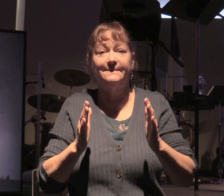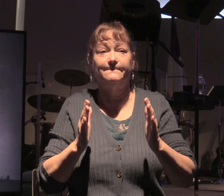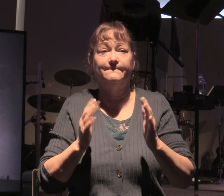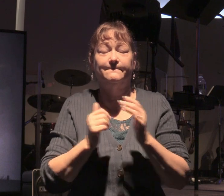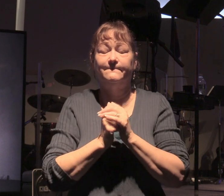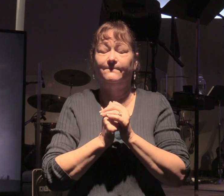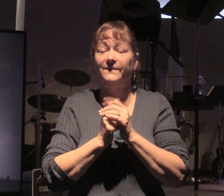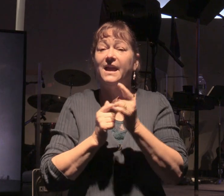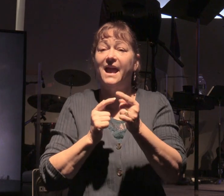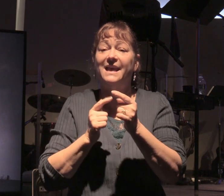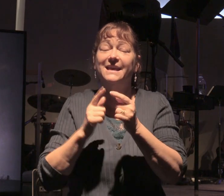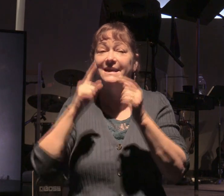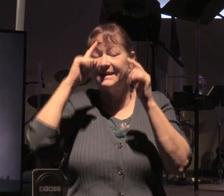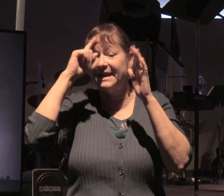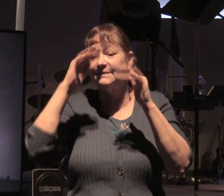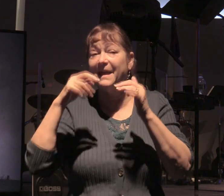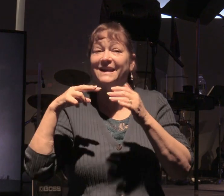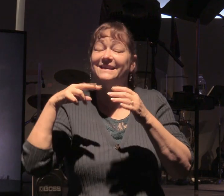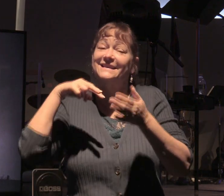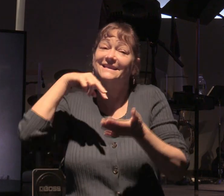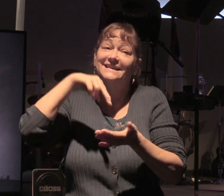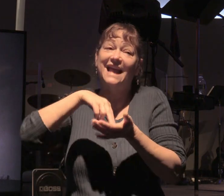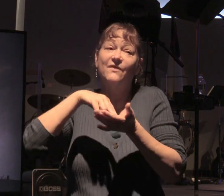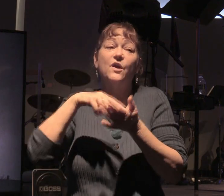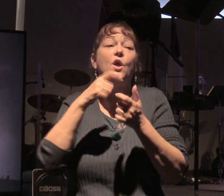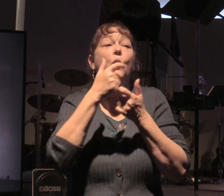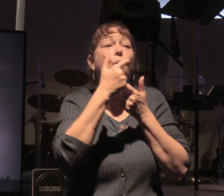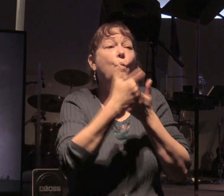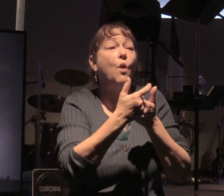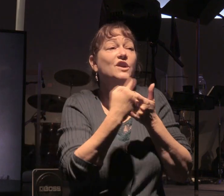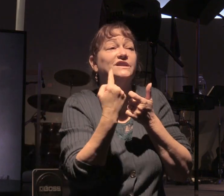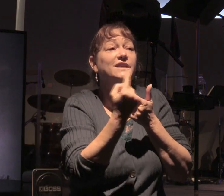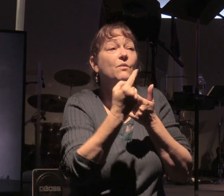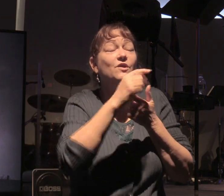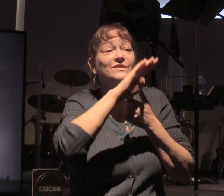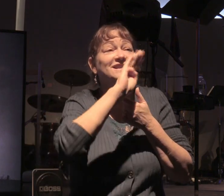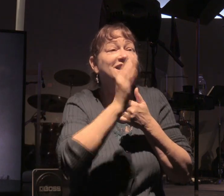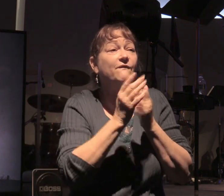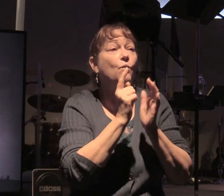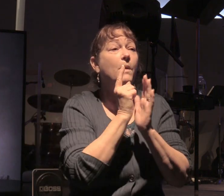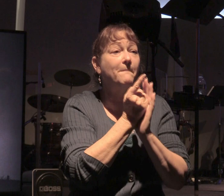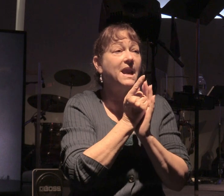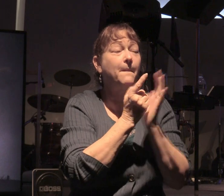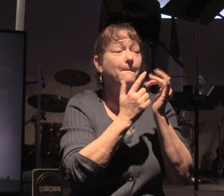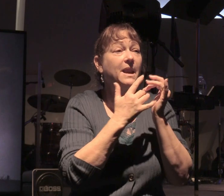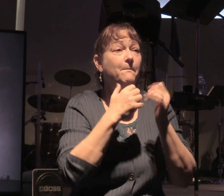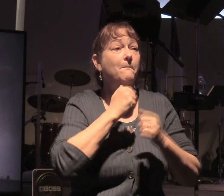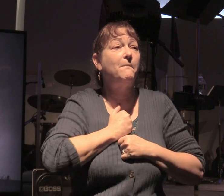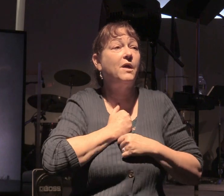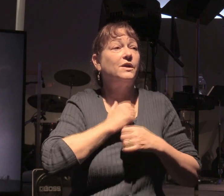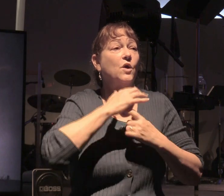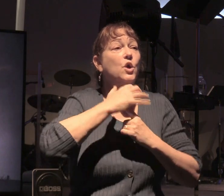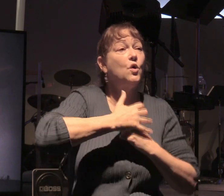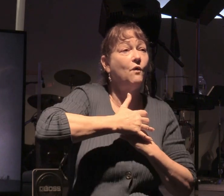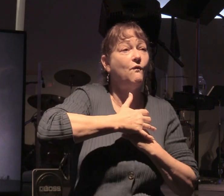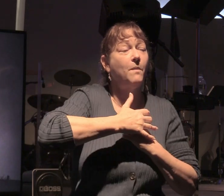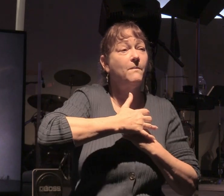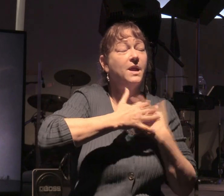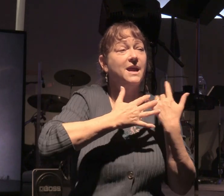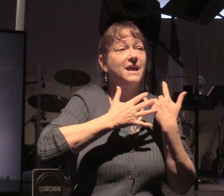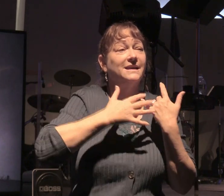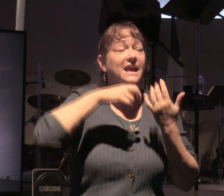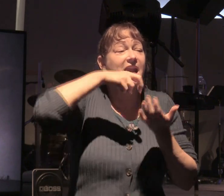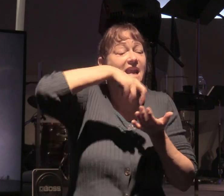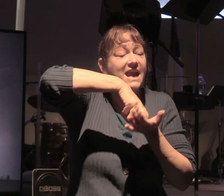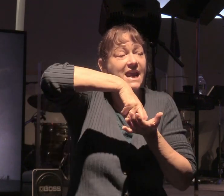he is expected to stand by and watch someone who has never spent 1 minute wearing a military uniform take a